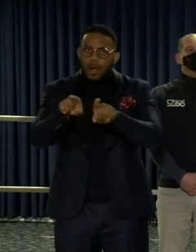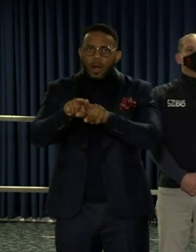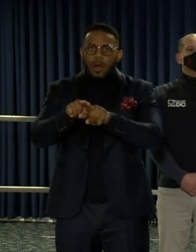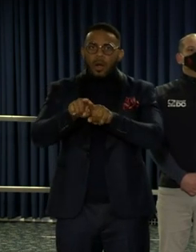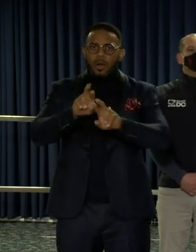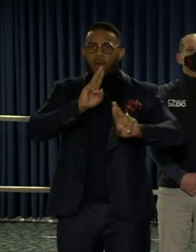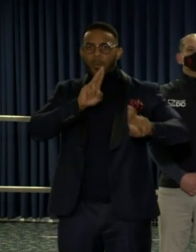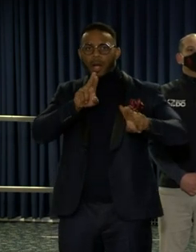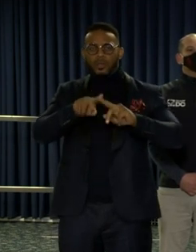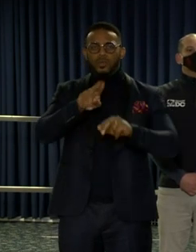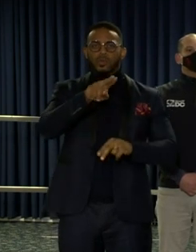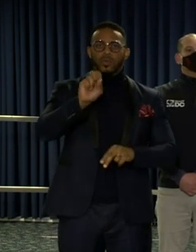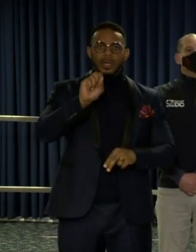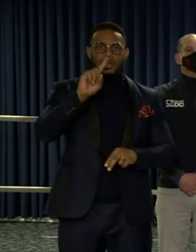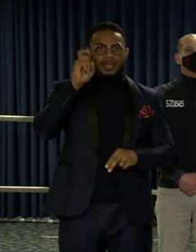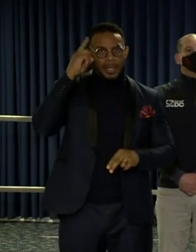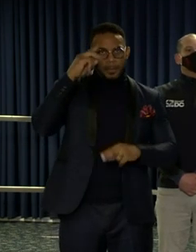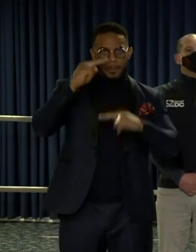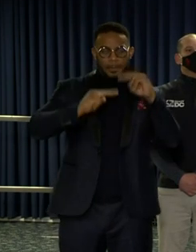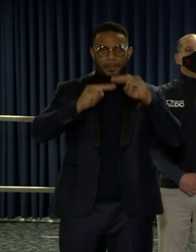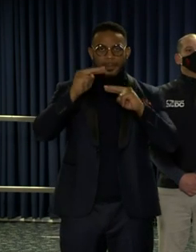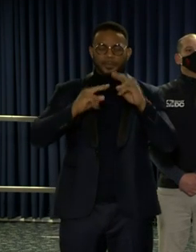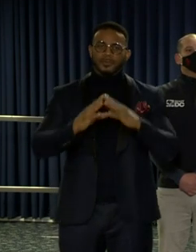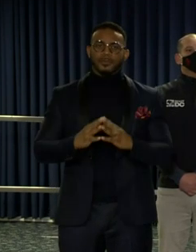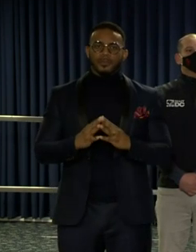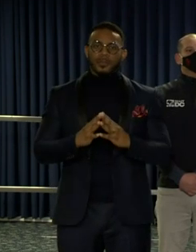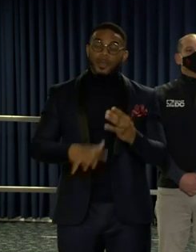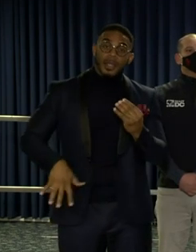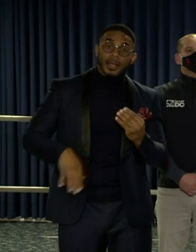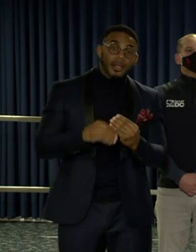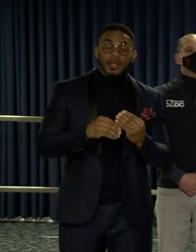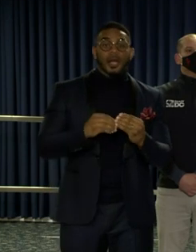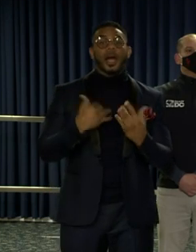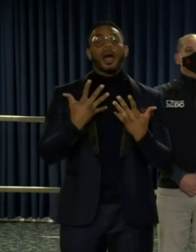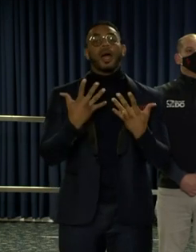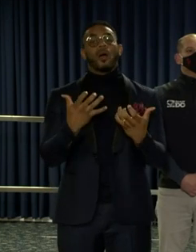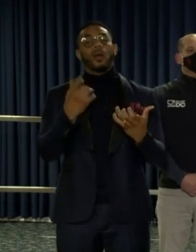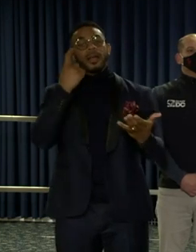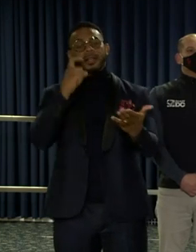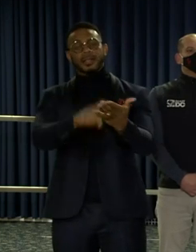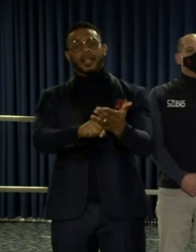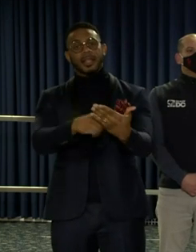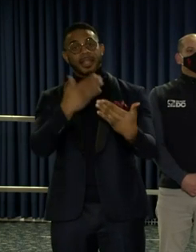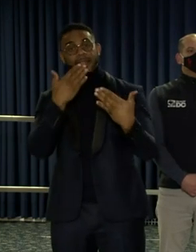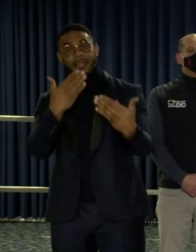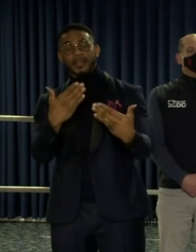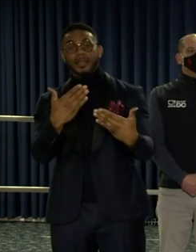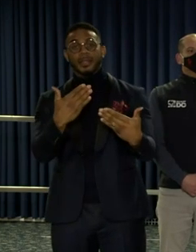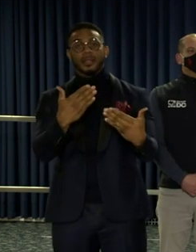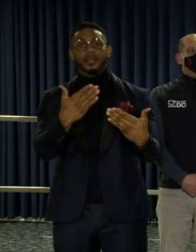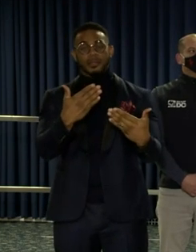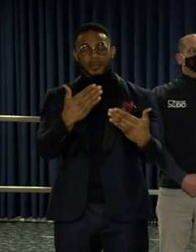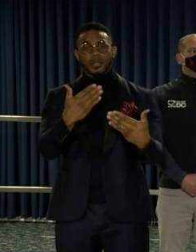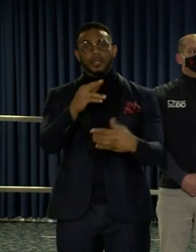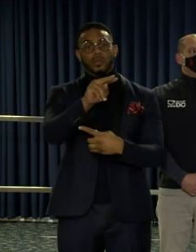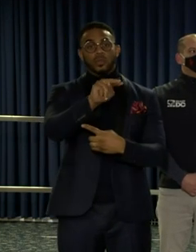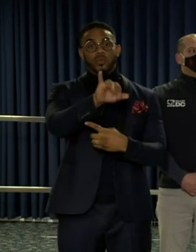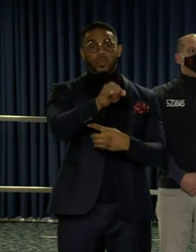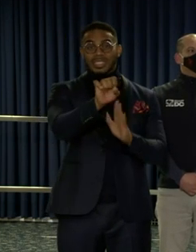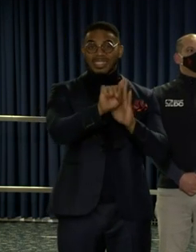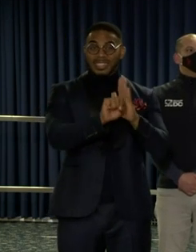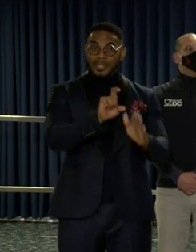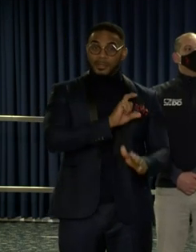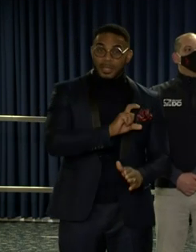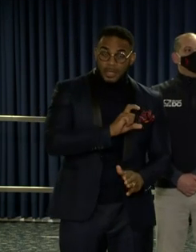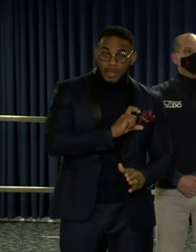the response to United States Capitol building. Additionally, I want to acknowledge and thank the New Jersey State